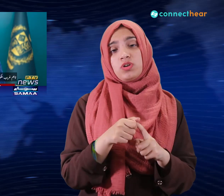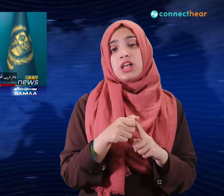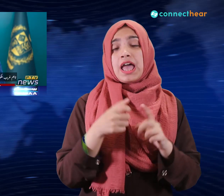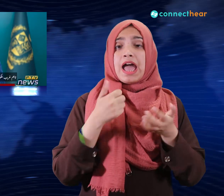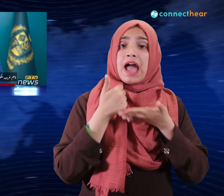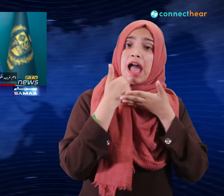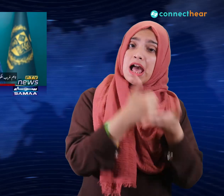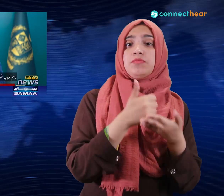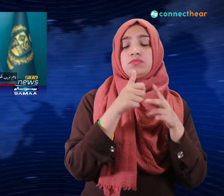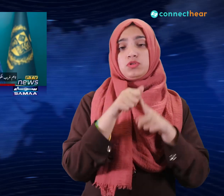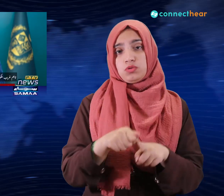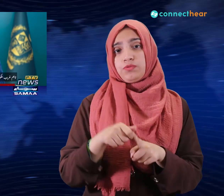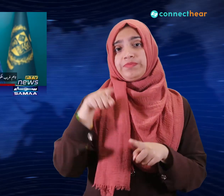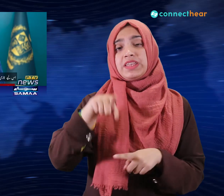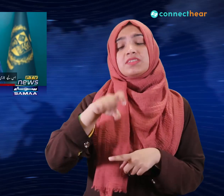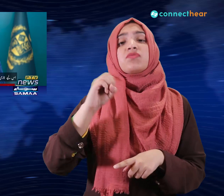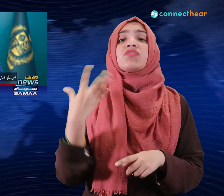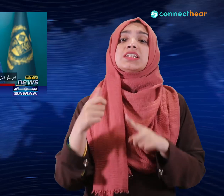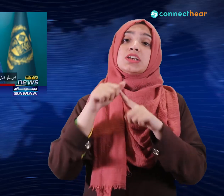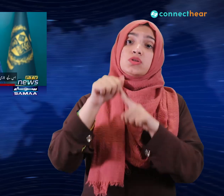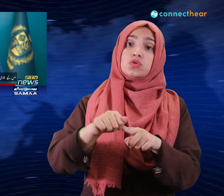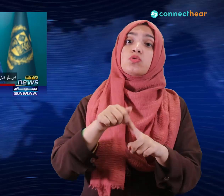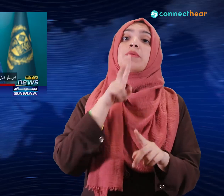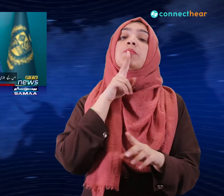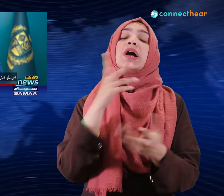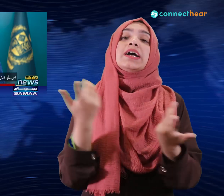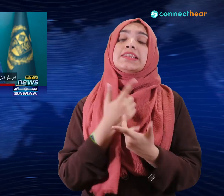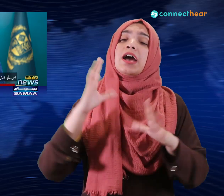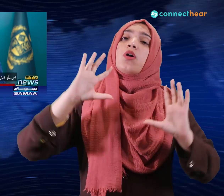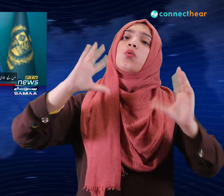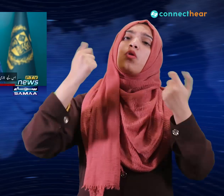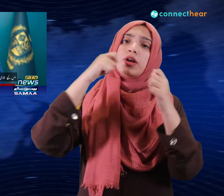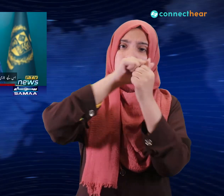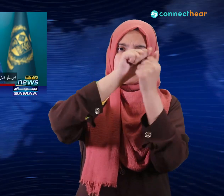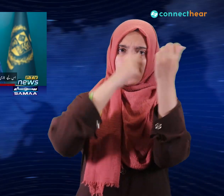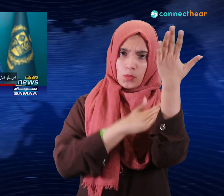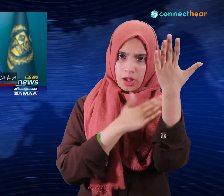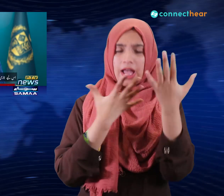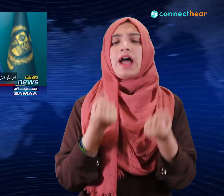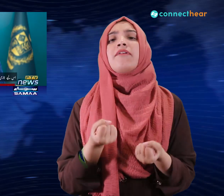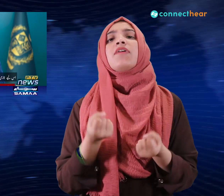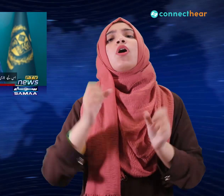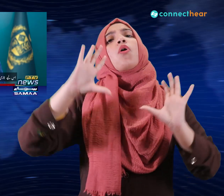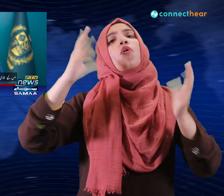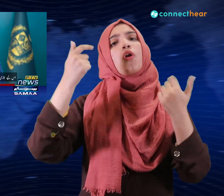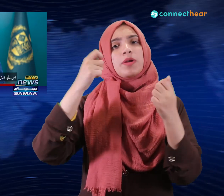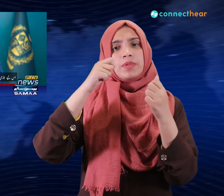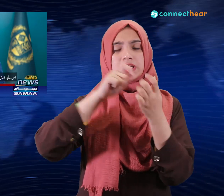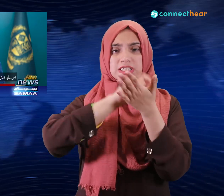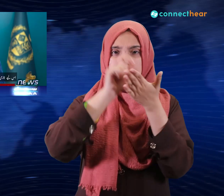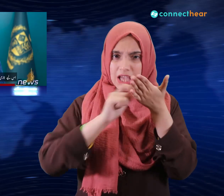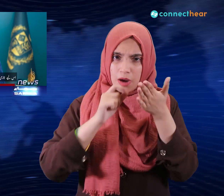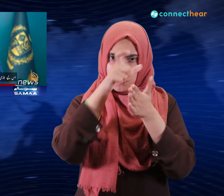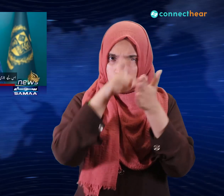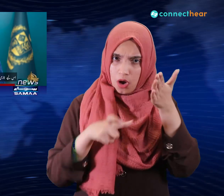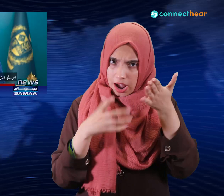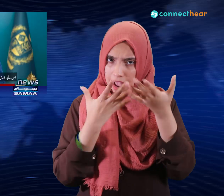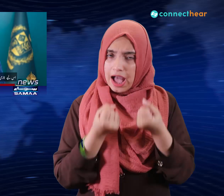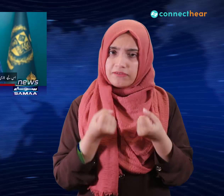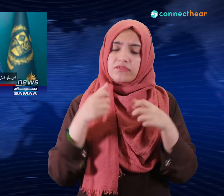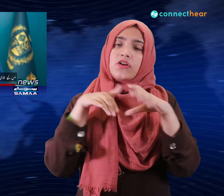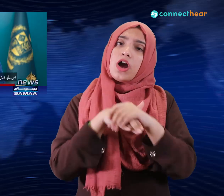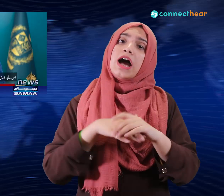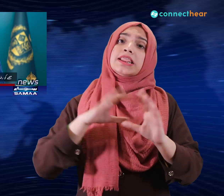require. It is therefore essential that the proposal of the IMF Director General that the